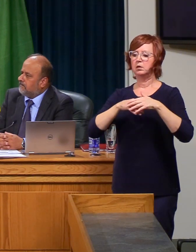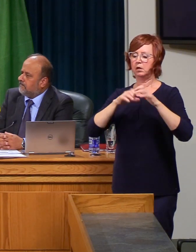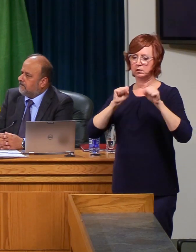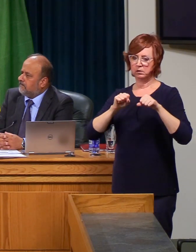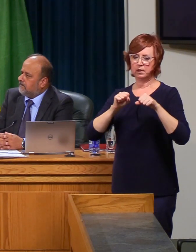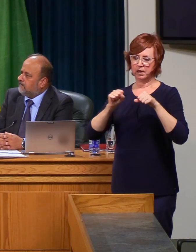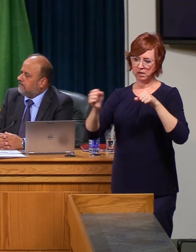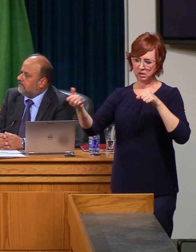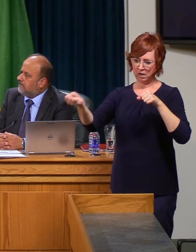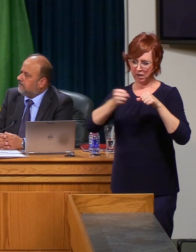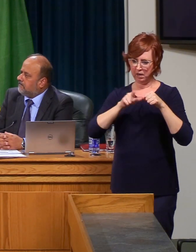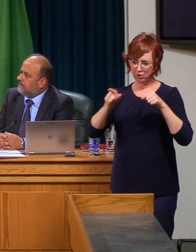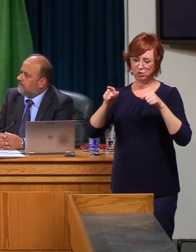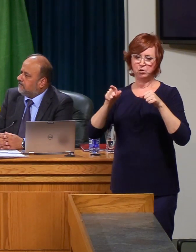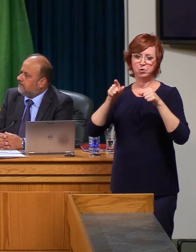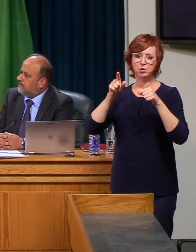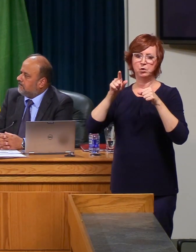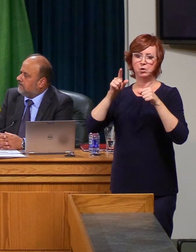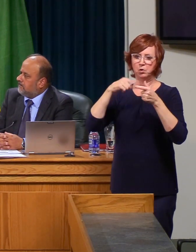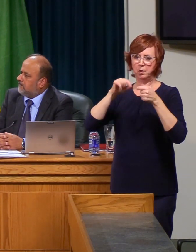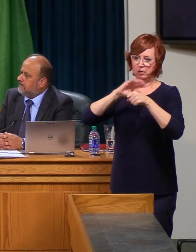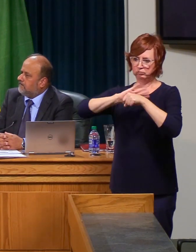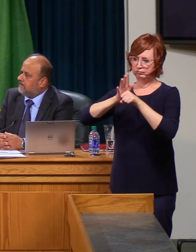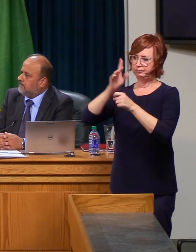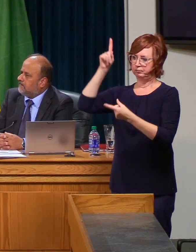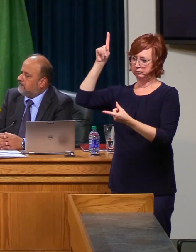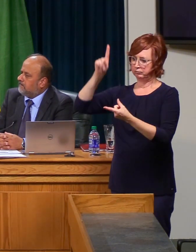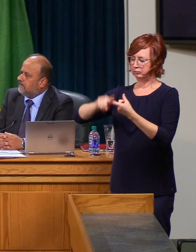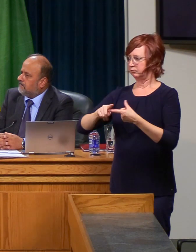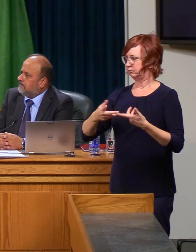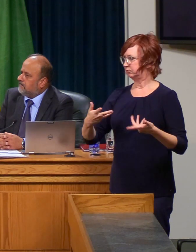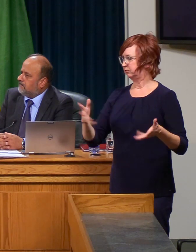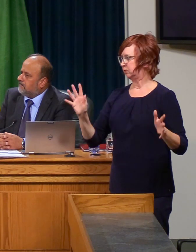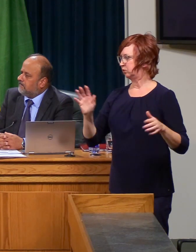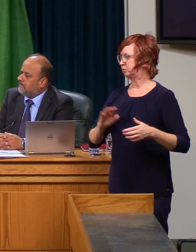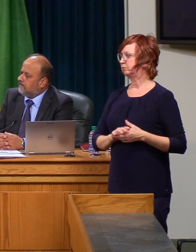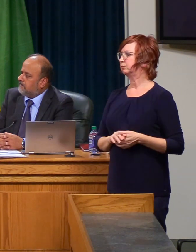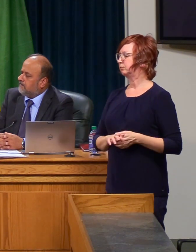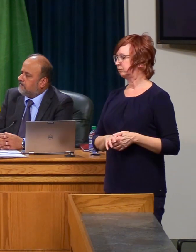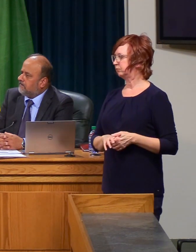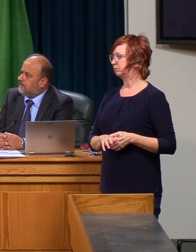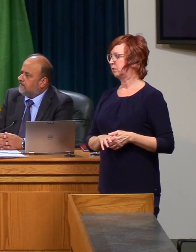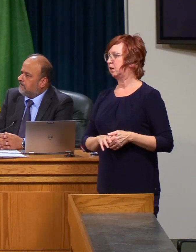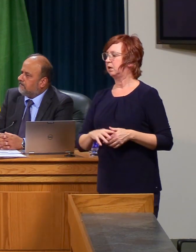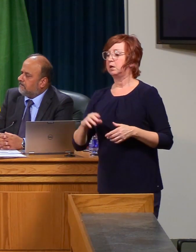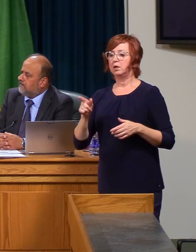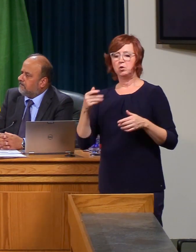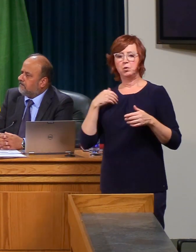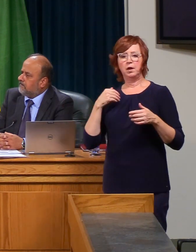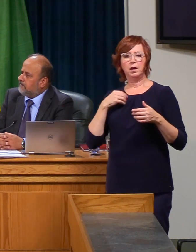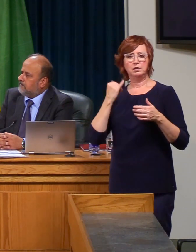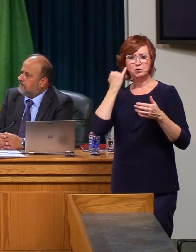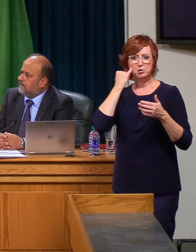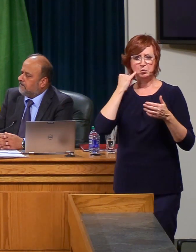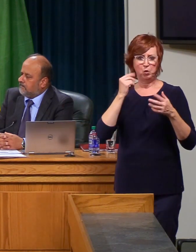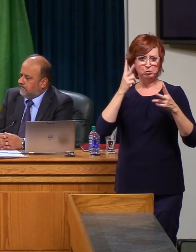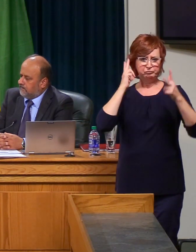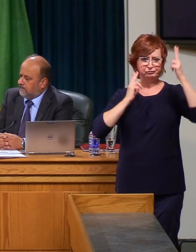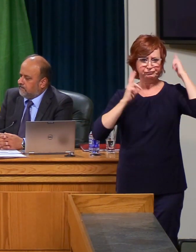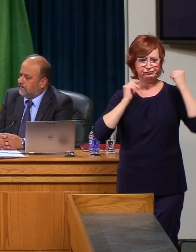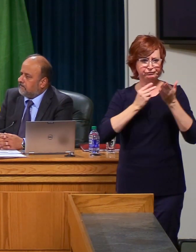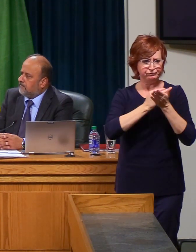the employees when we get through to the other side of this curve. And you have something today as well for the laid-off hairstylist and for the laid-off